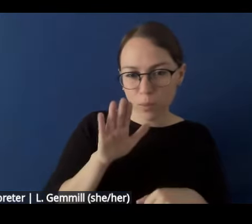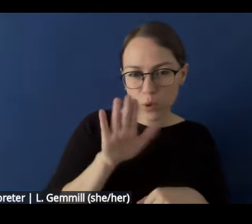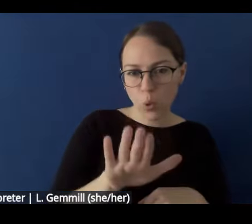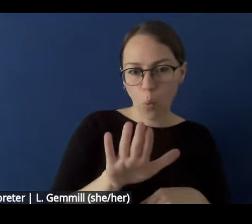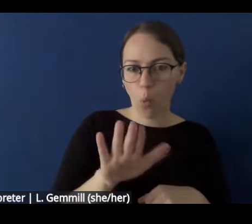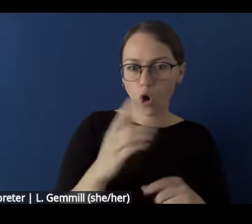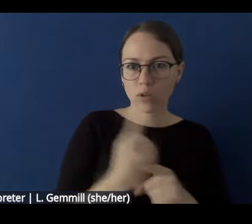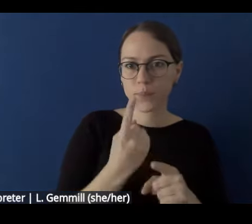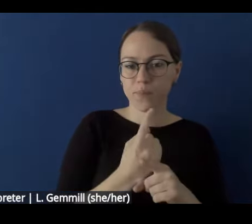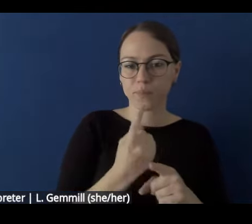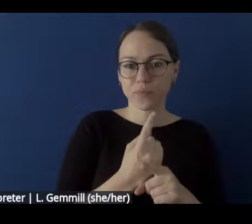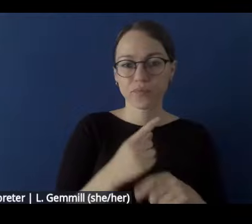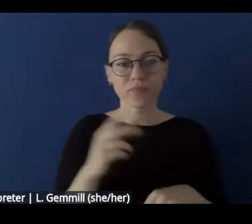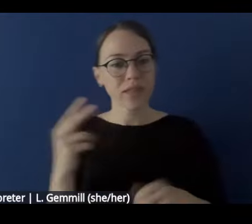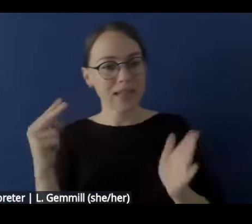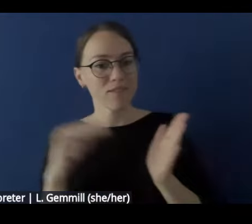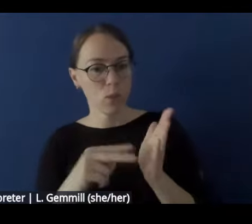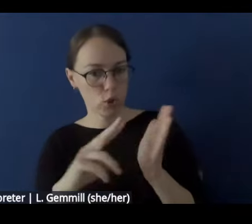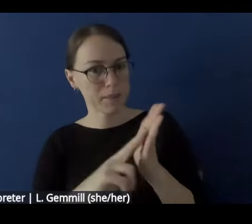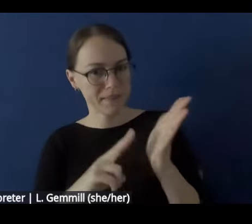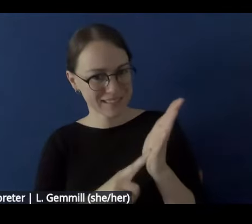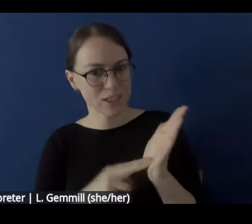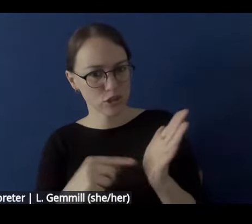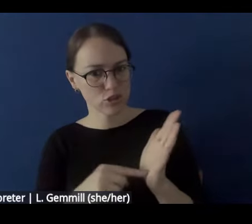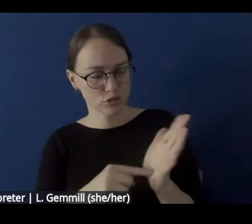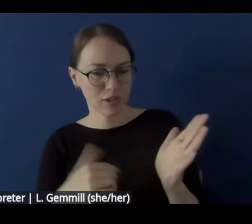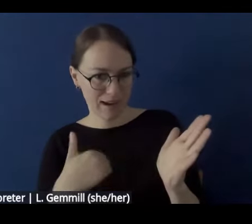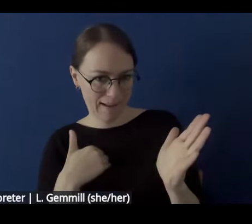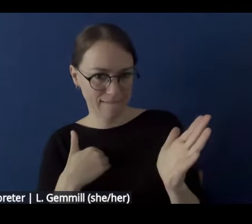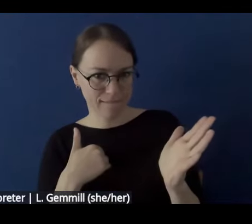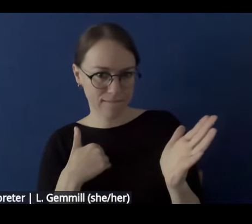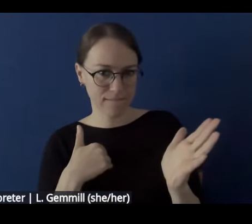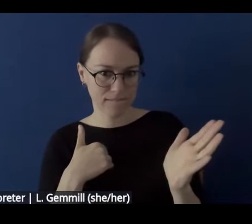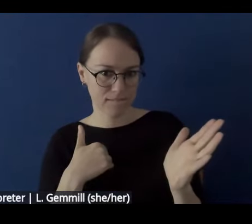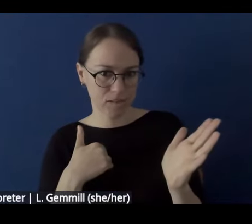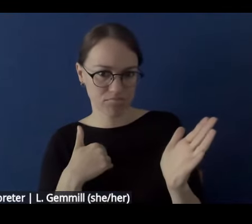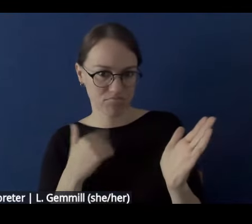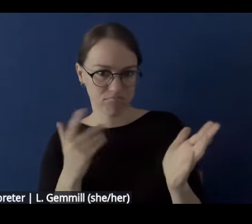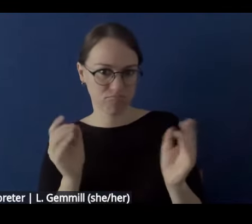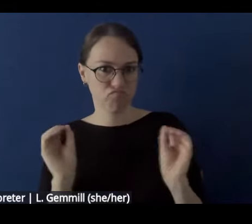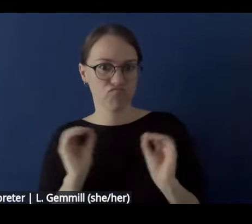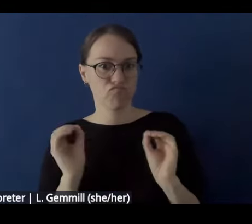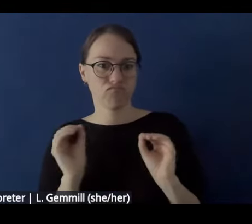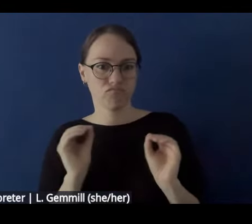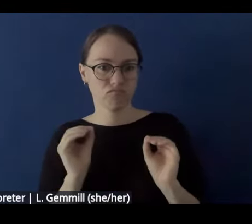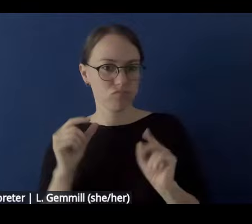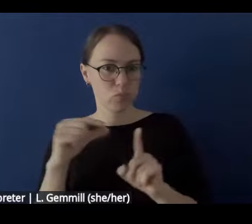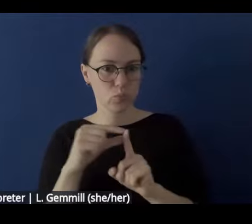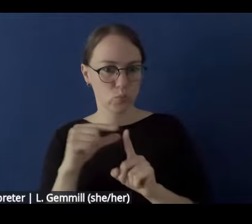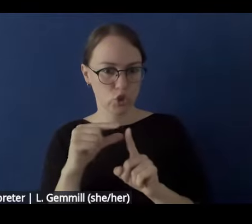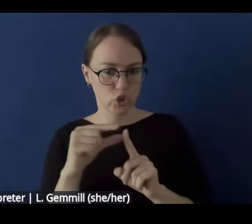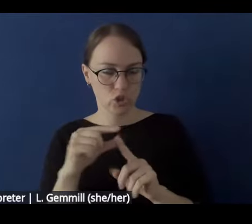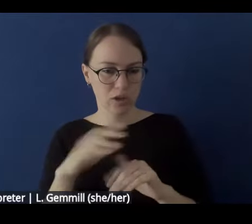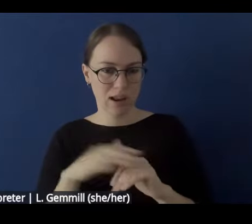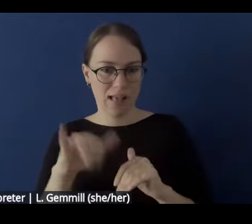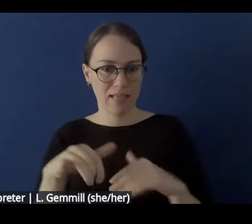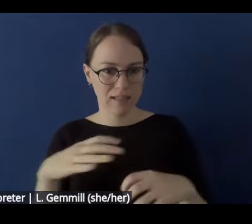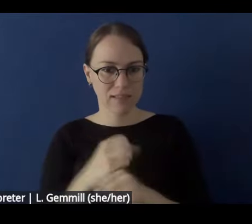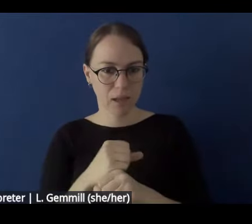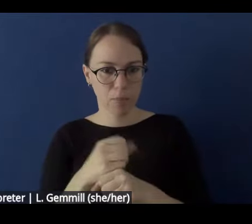summary, there is no word in the summary that appears on the petition on June